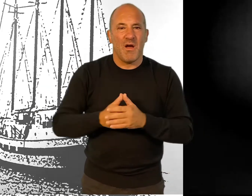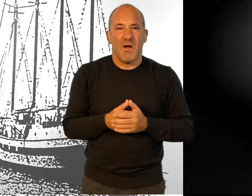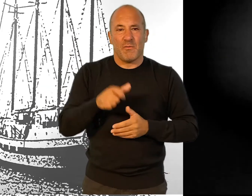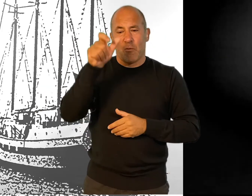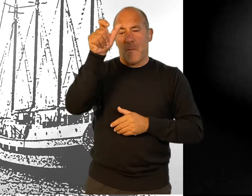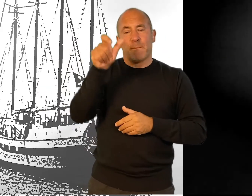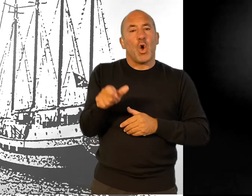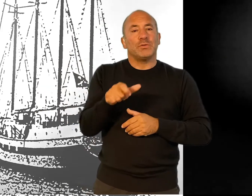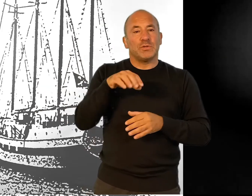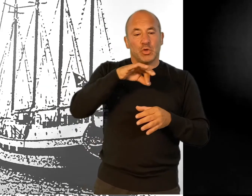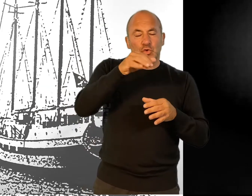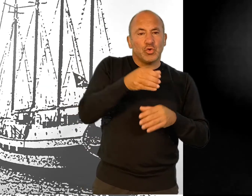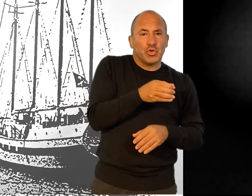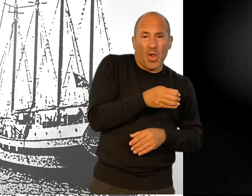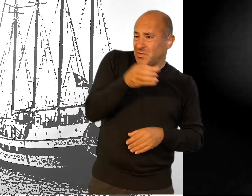the salt, pass sorrow.